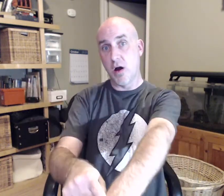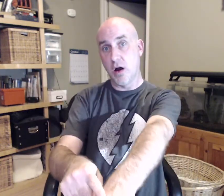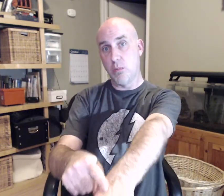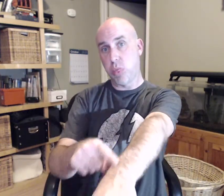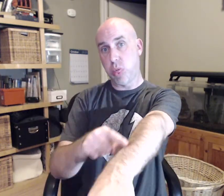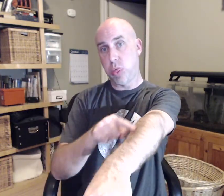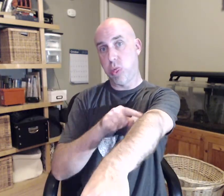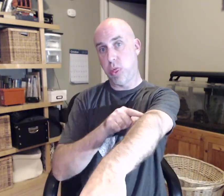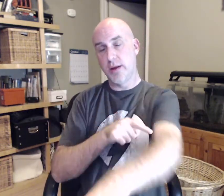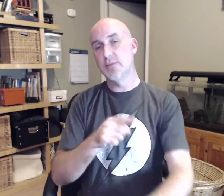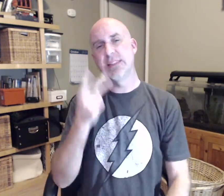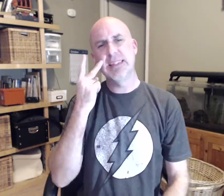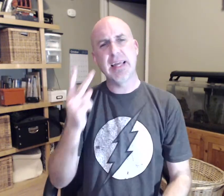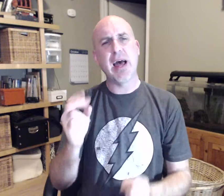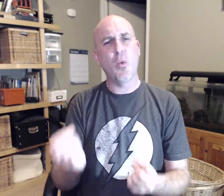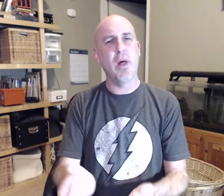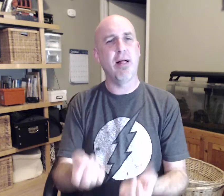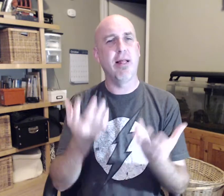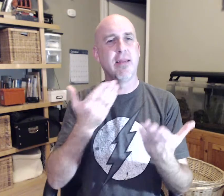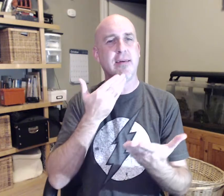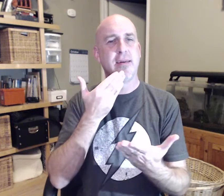long. And we'll see how well